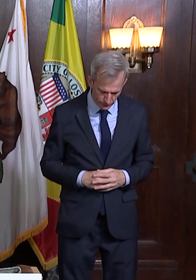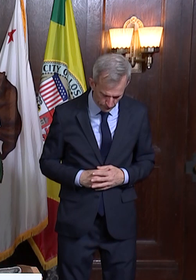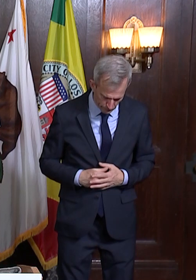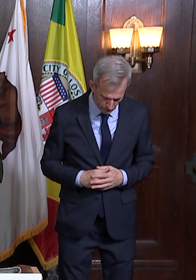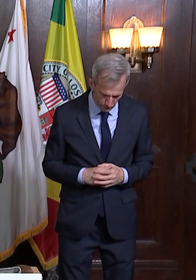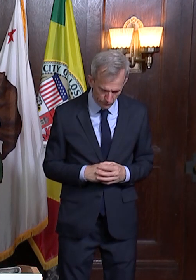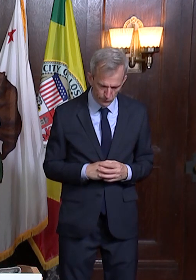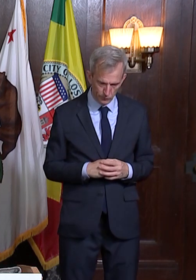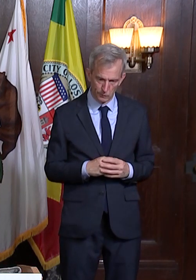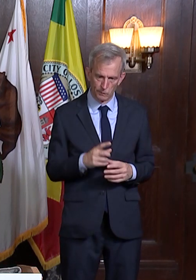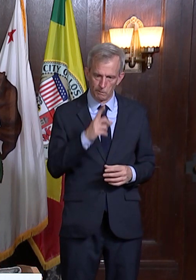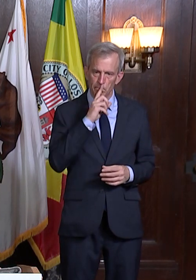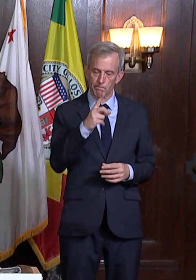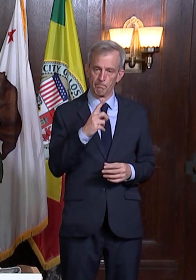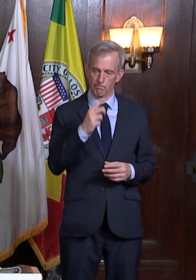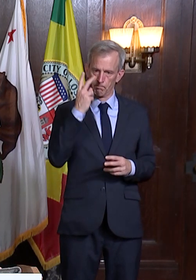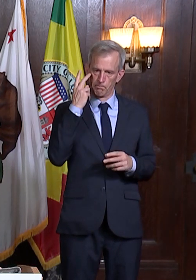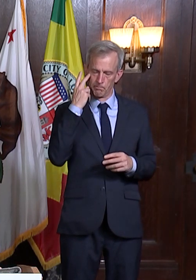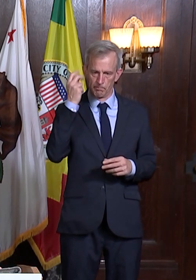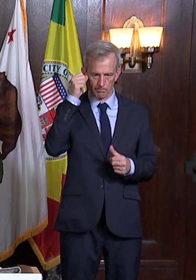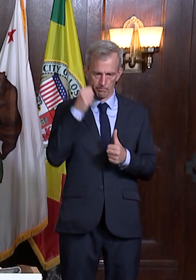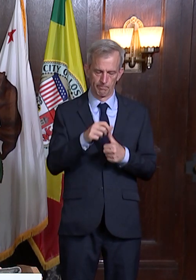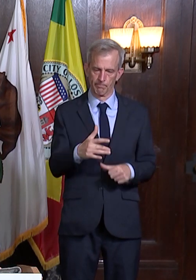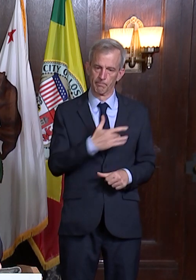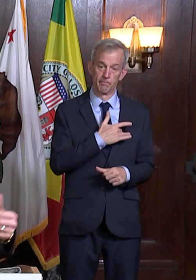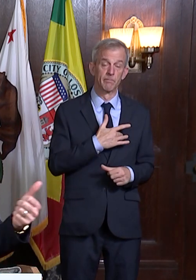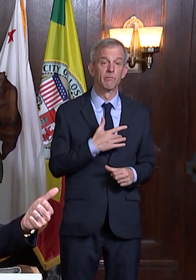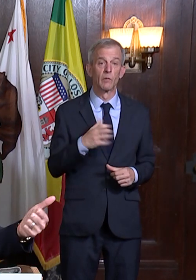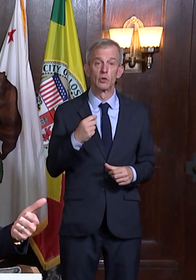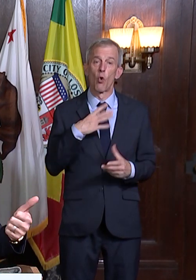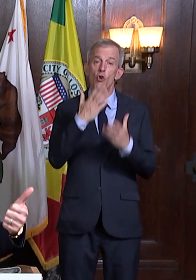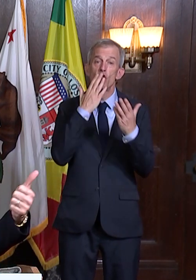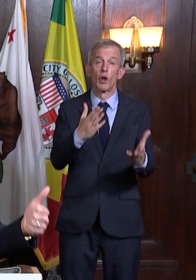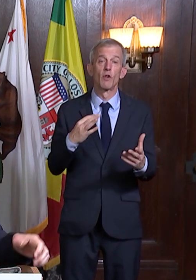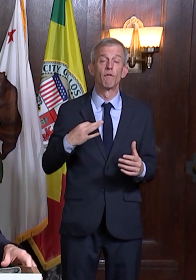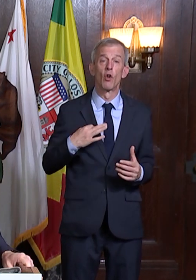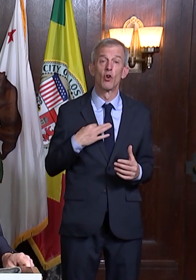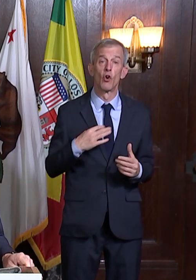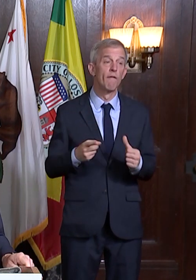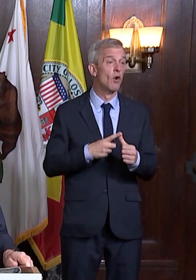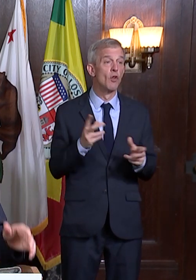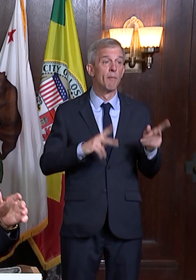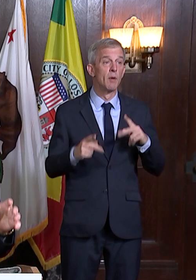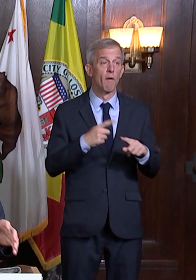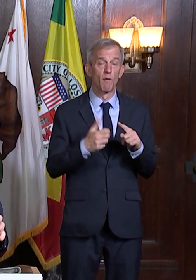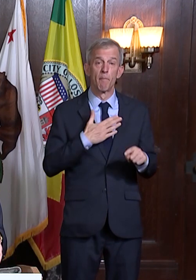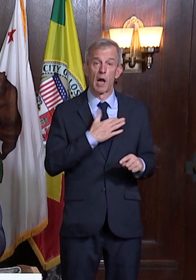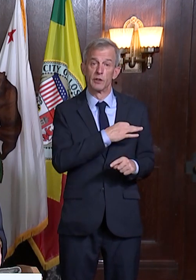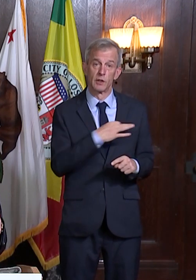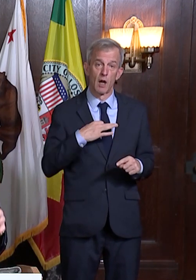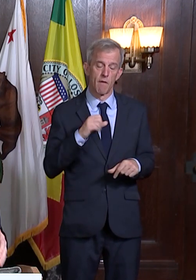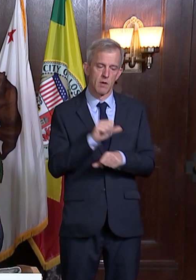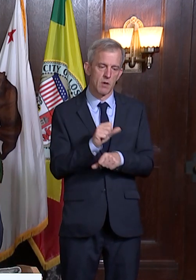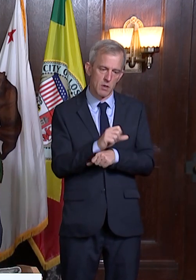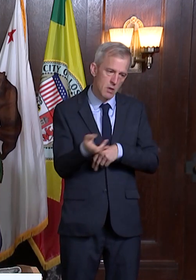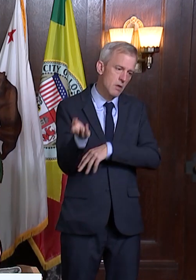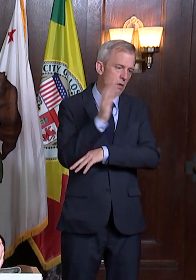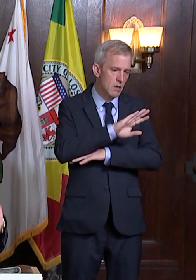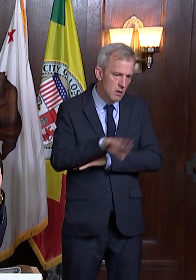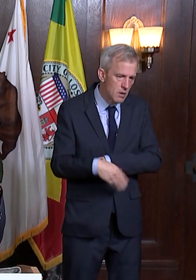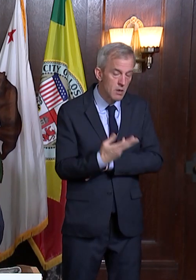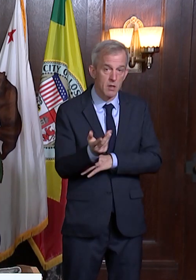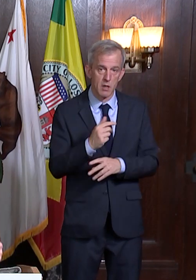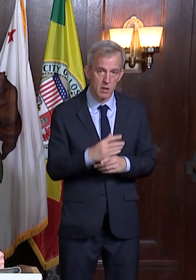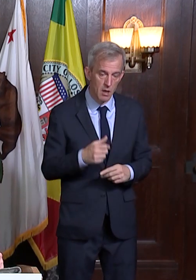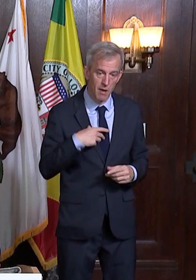we wanted to do something similar here. And let me thank those volunteers. First, those folks from my staff who worked all day long squatting down and putting